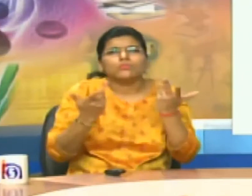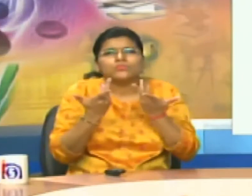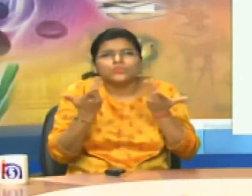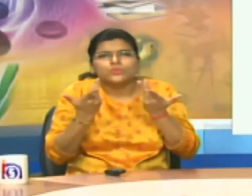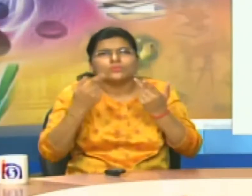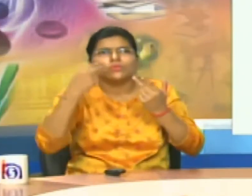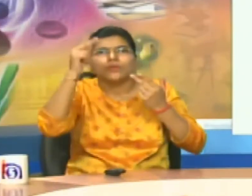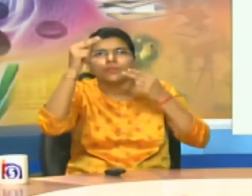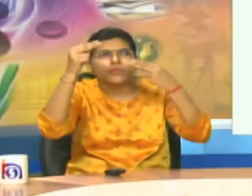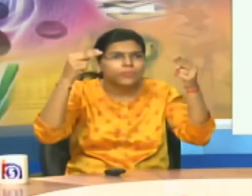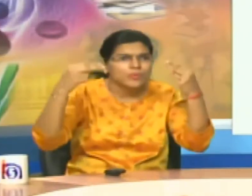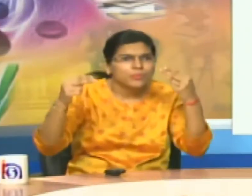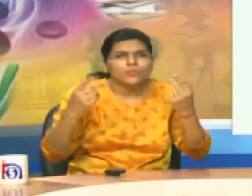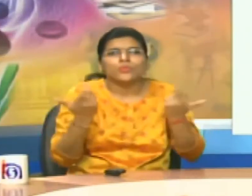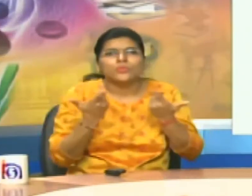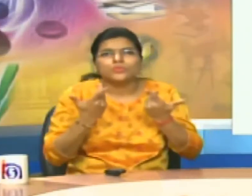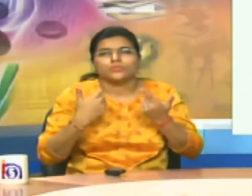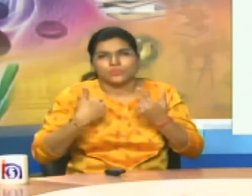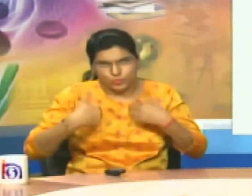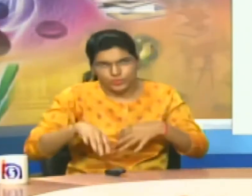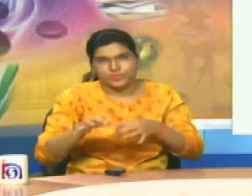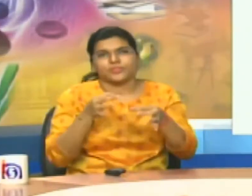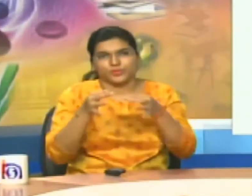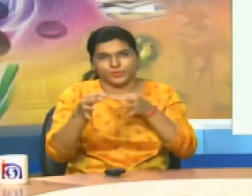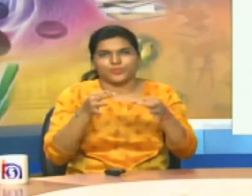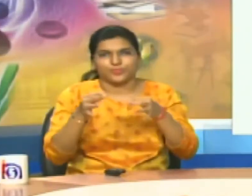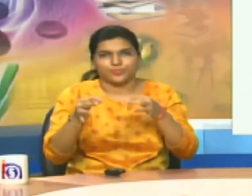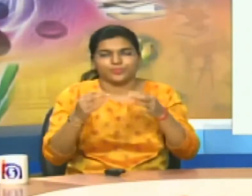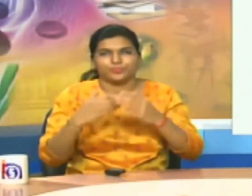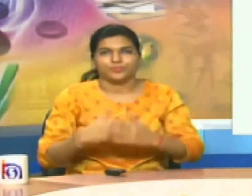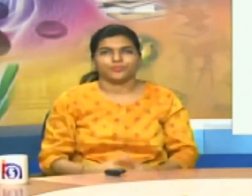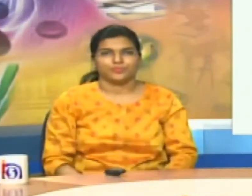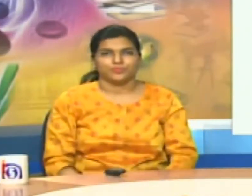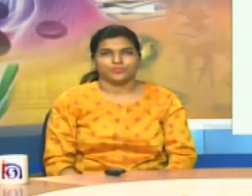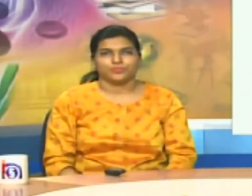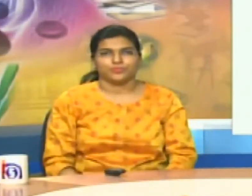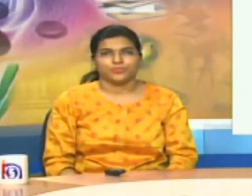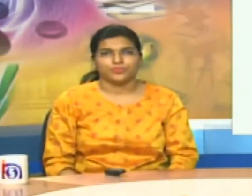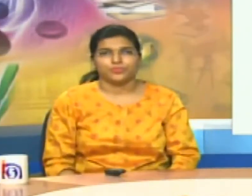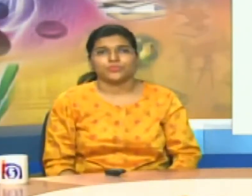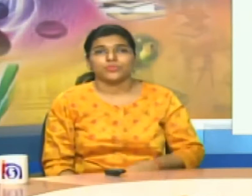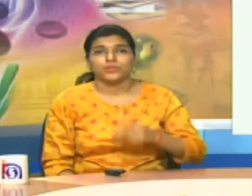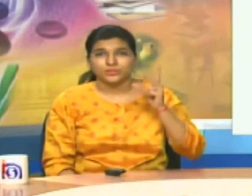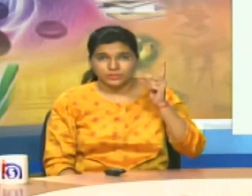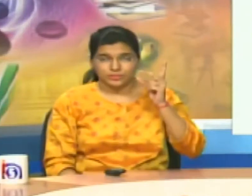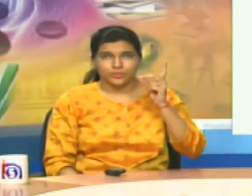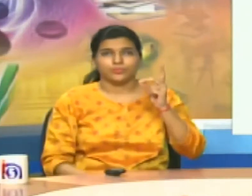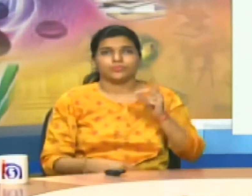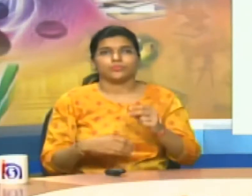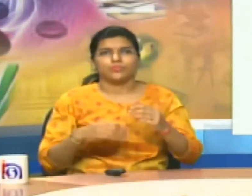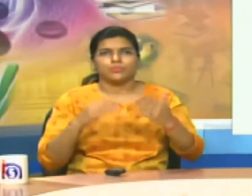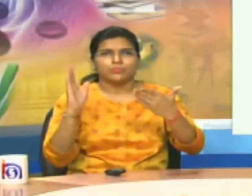This spreadsheet has many purpose, or many, it is useful in many ways.